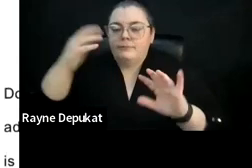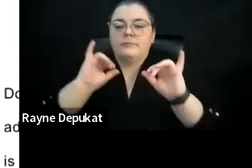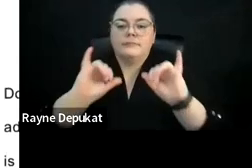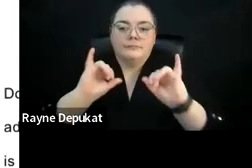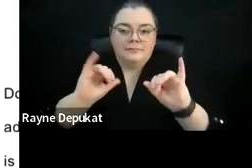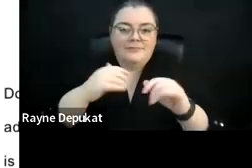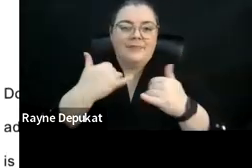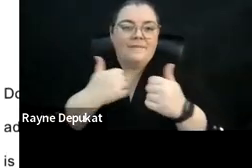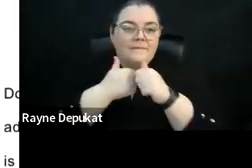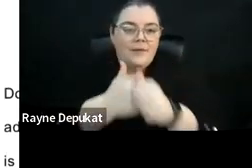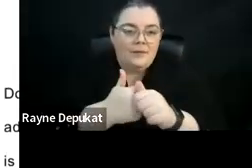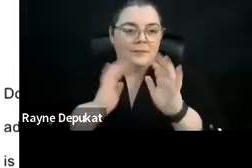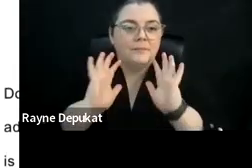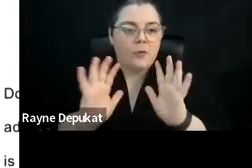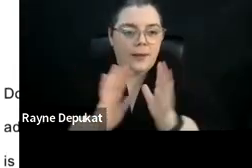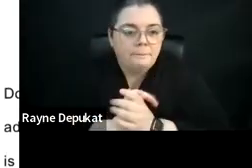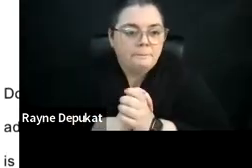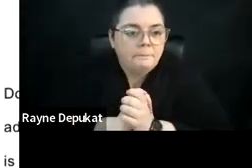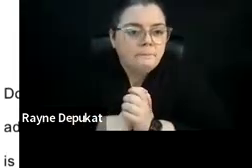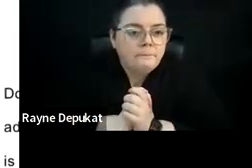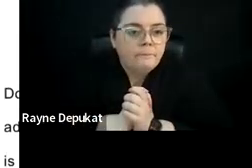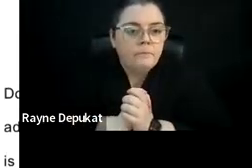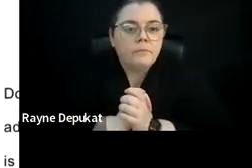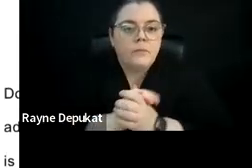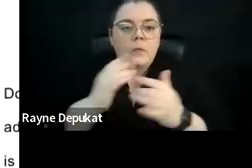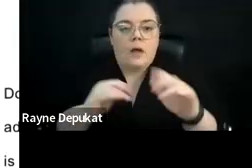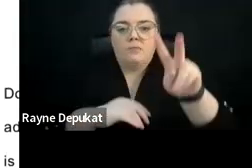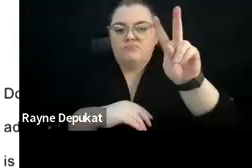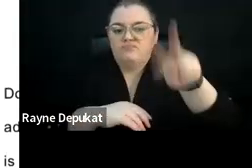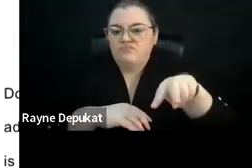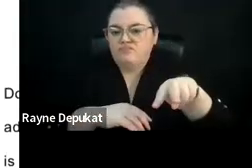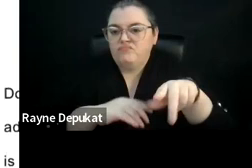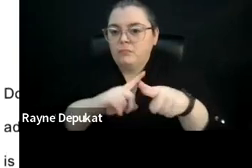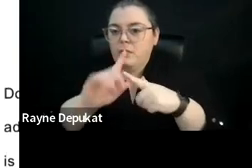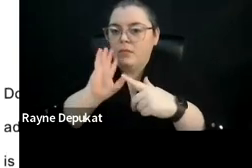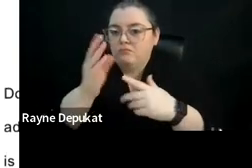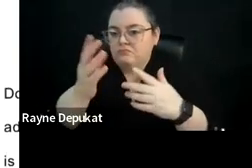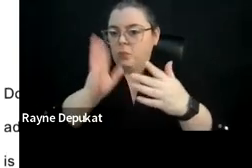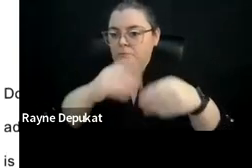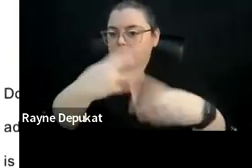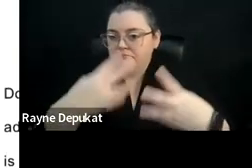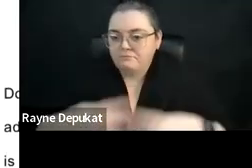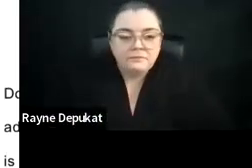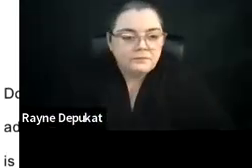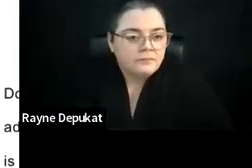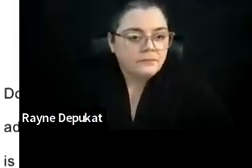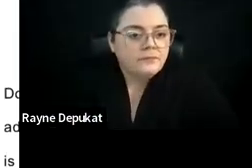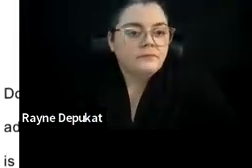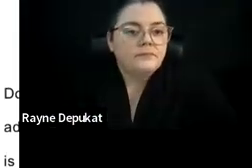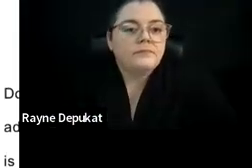Thank you. Okay, it's a little bit Okay, so we'll